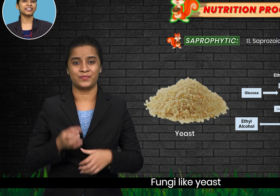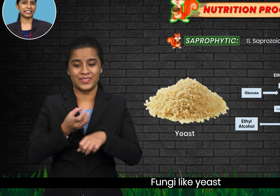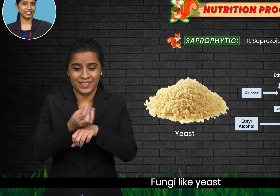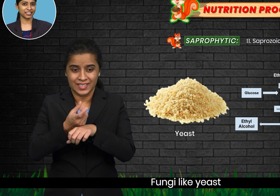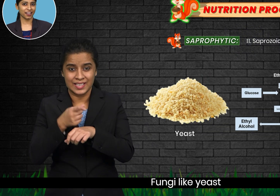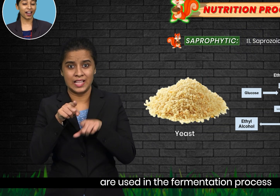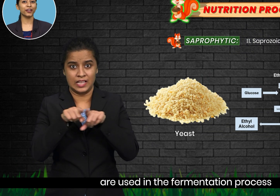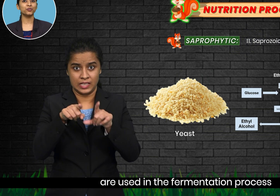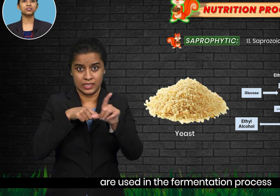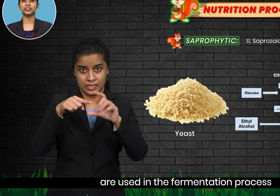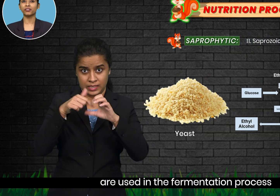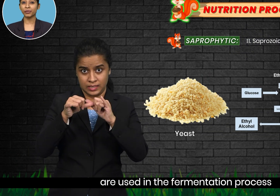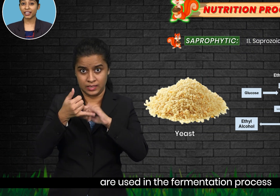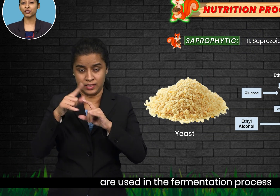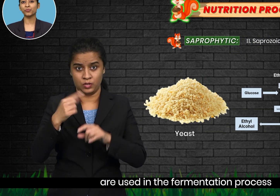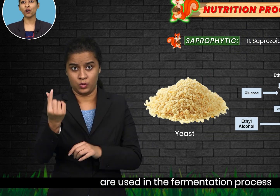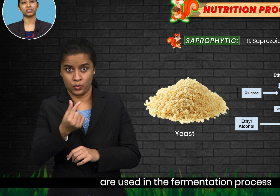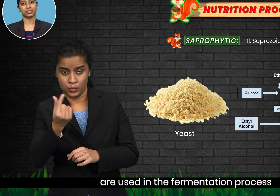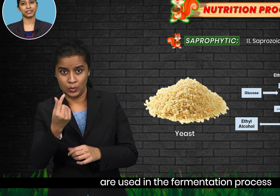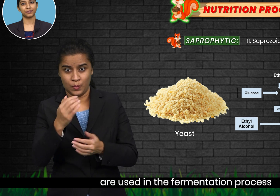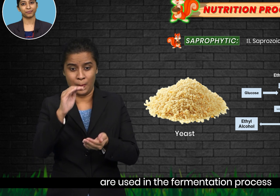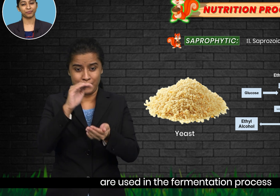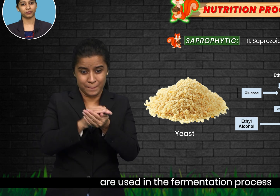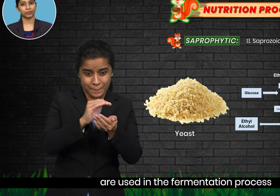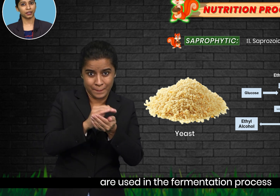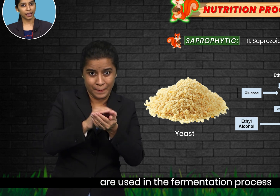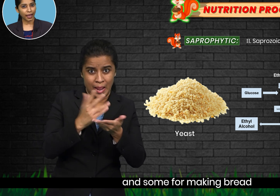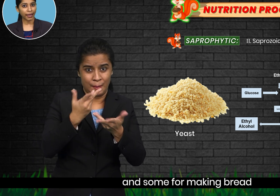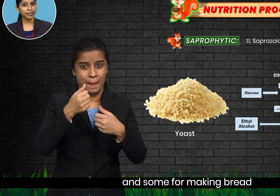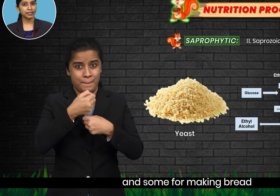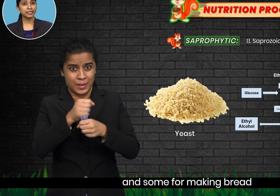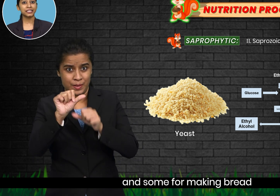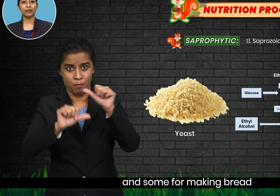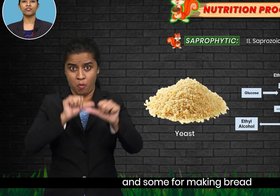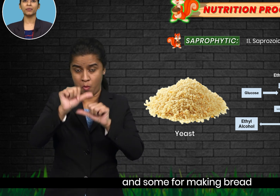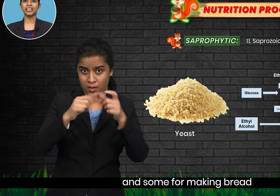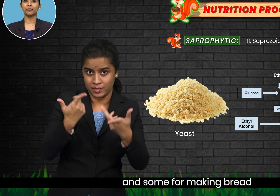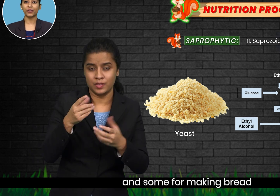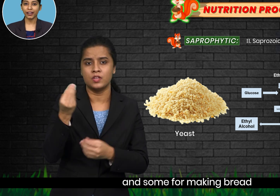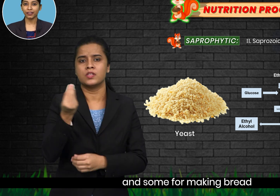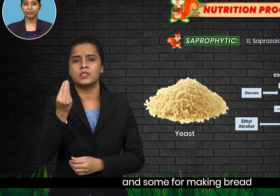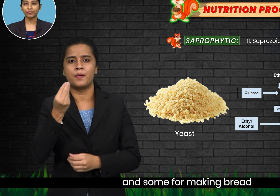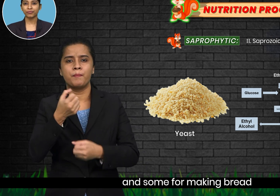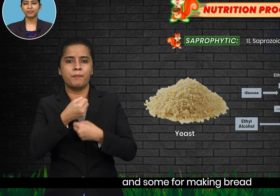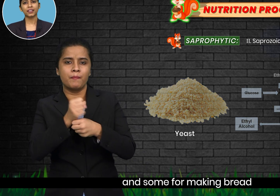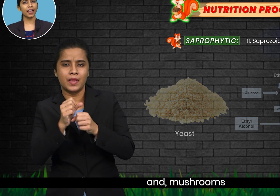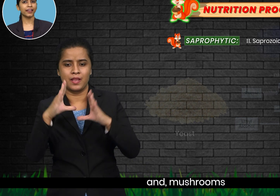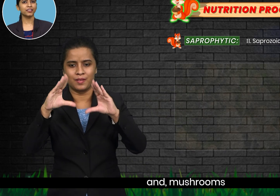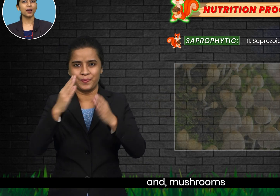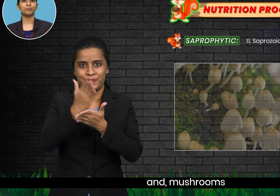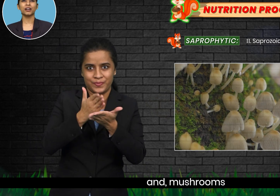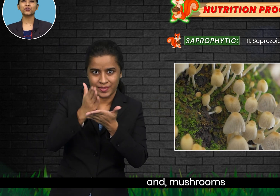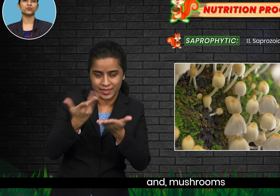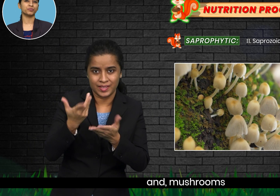Fungi like yeast are used in the fermentation process, and some for making bread,